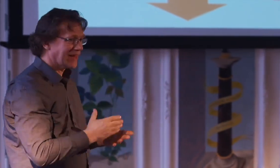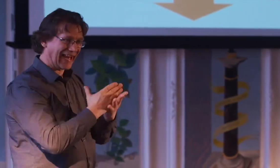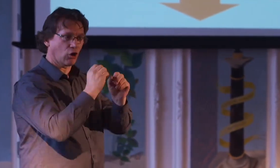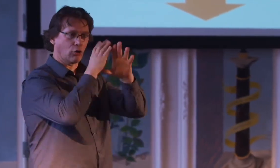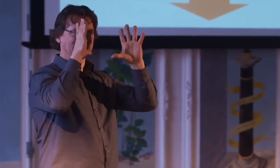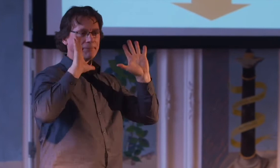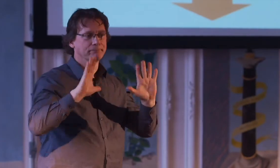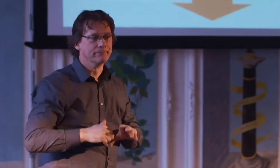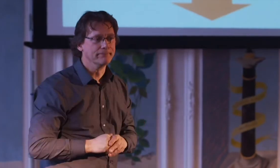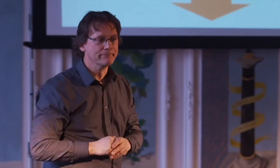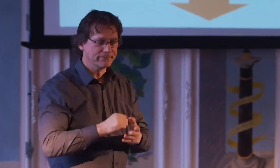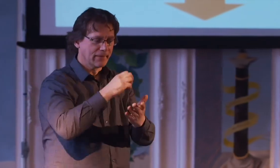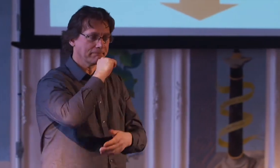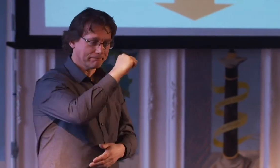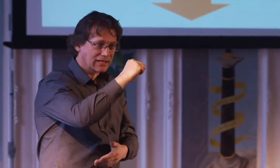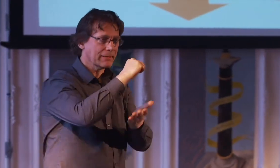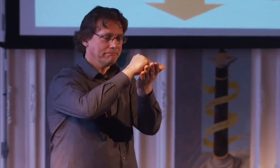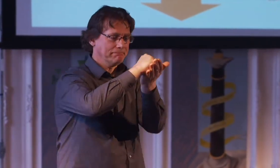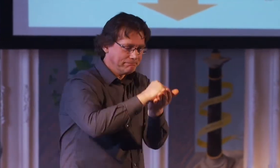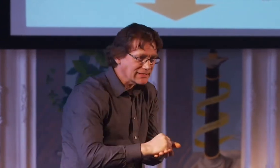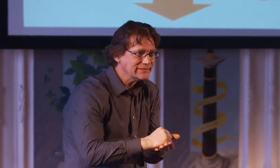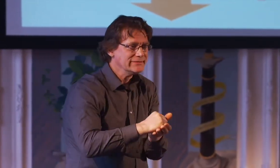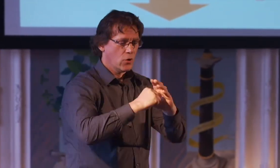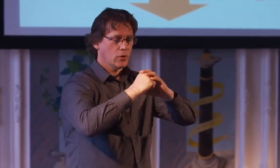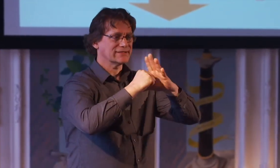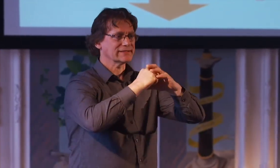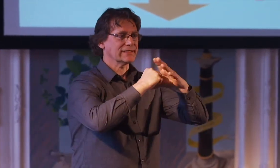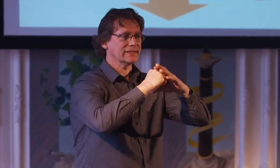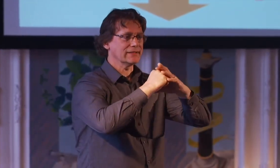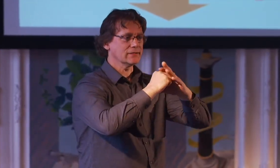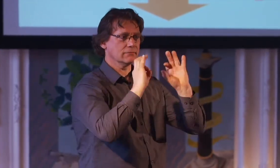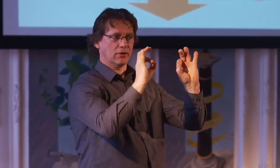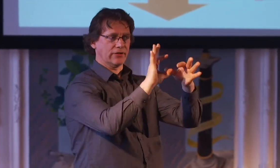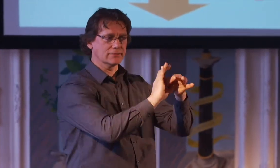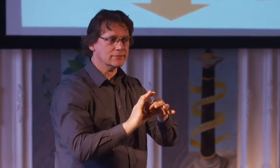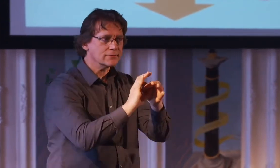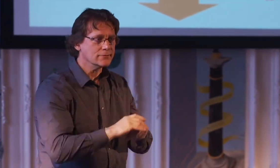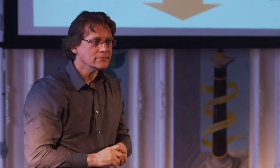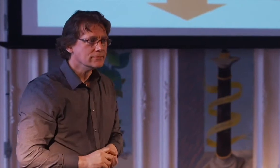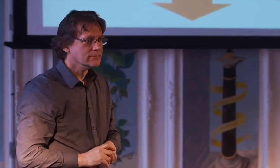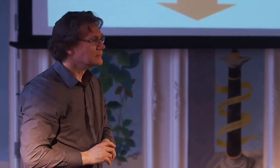to create a family of signs that really indicates the concepts very clearly. So we've got mass, weight, and